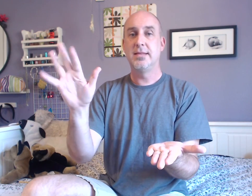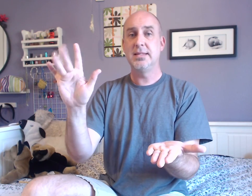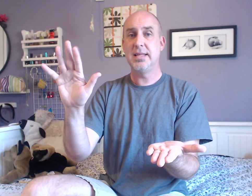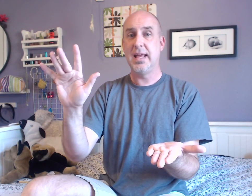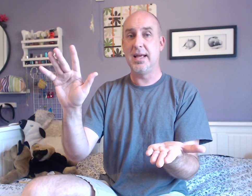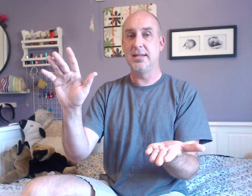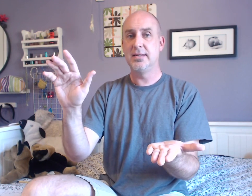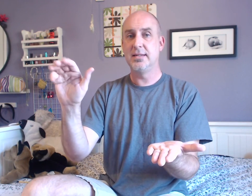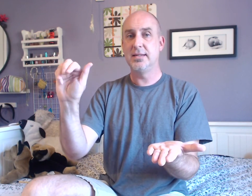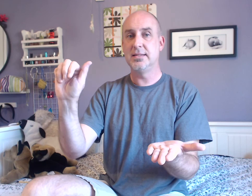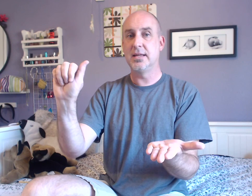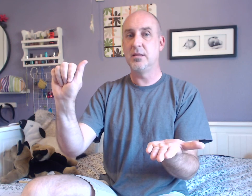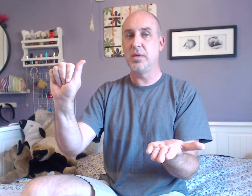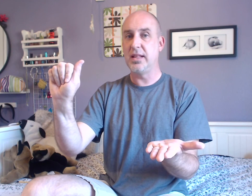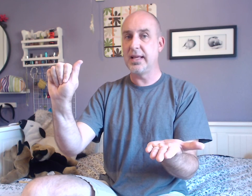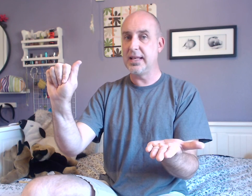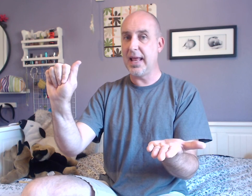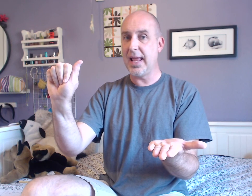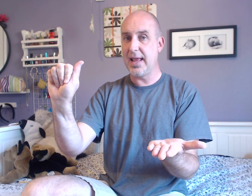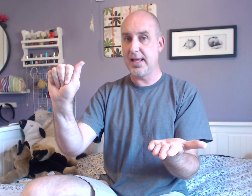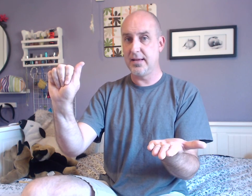This hand is going to be like an A.